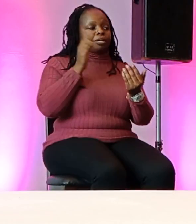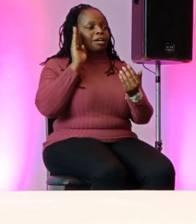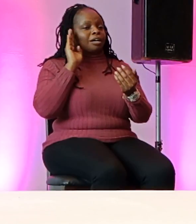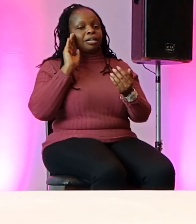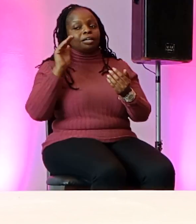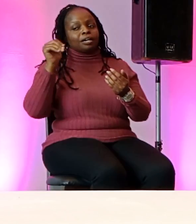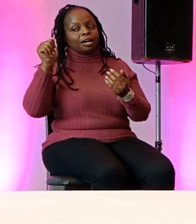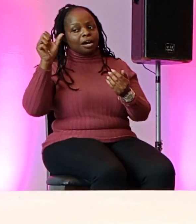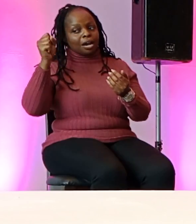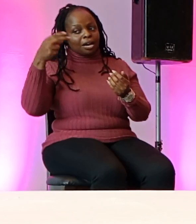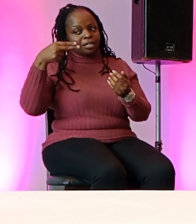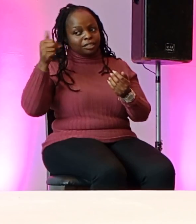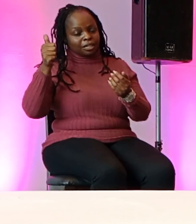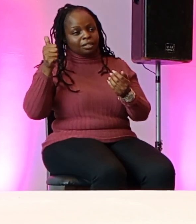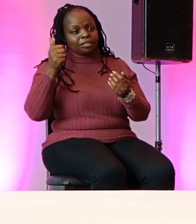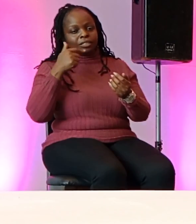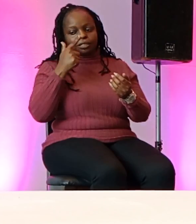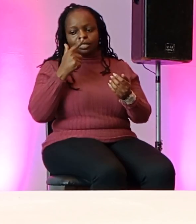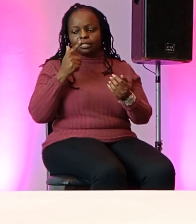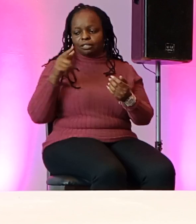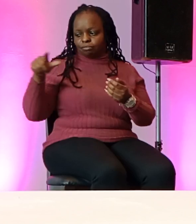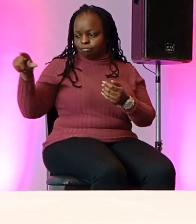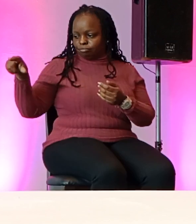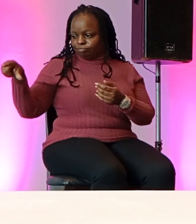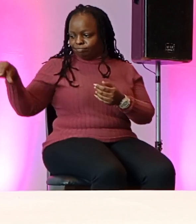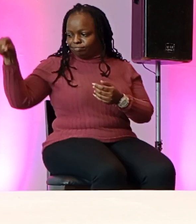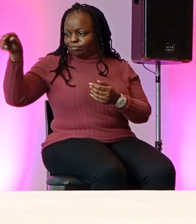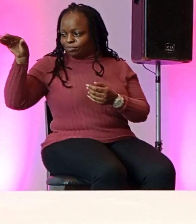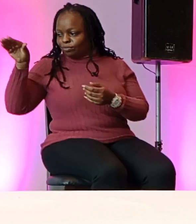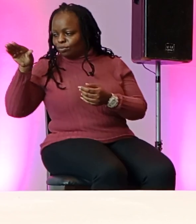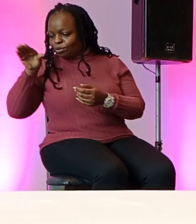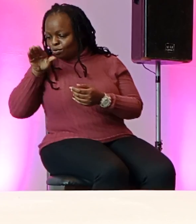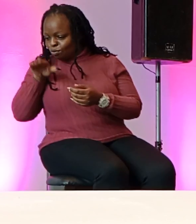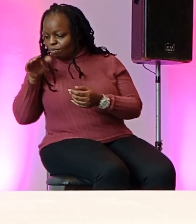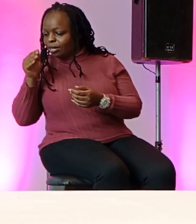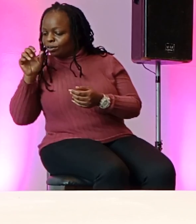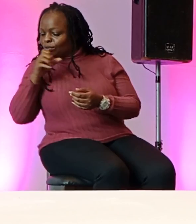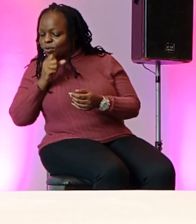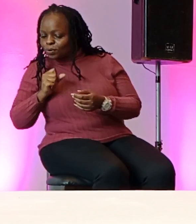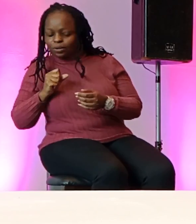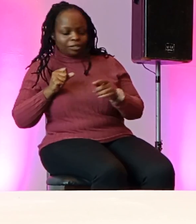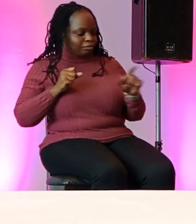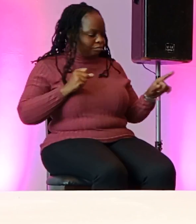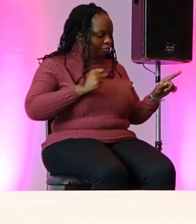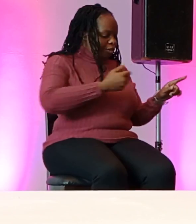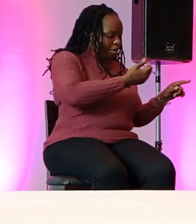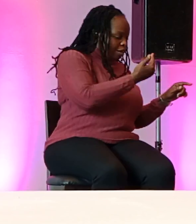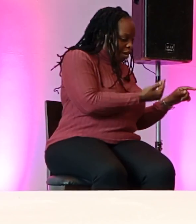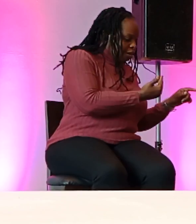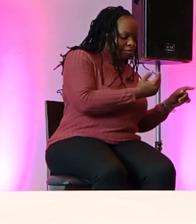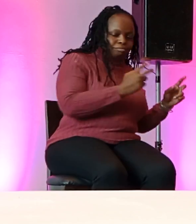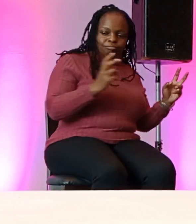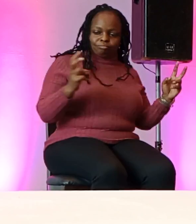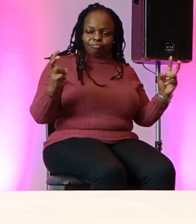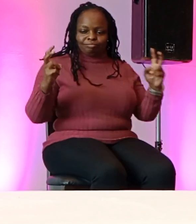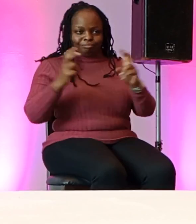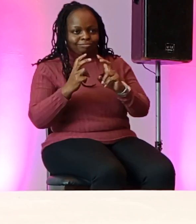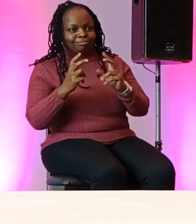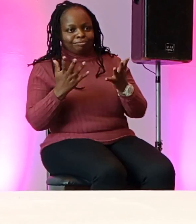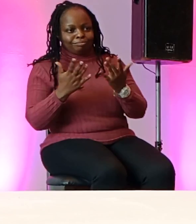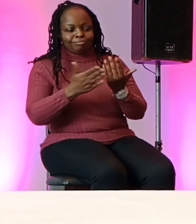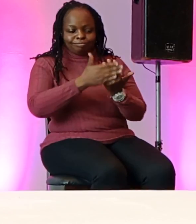us to locate ourselves and locate each other. That's the sisterhood we are talking about.